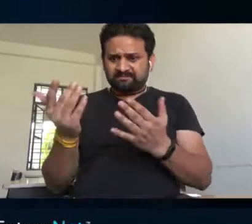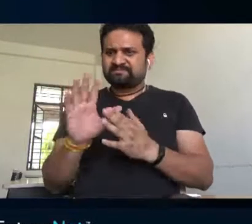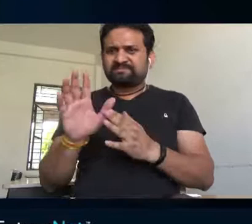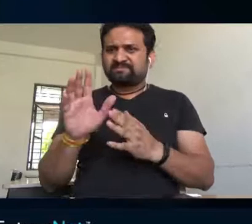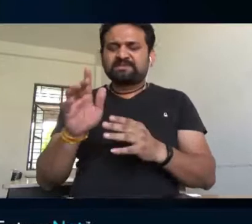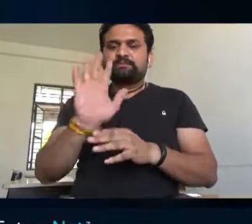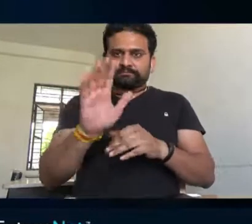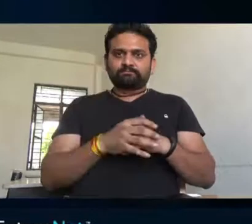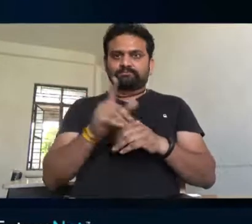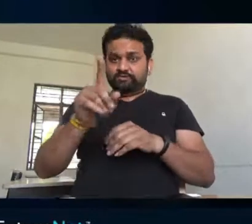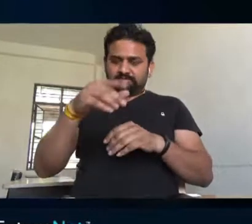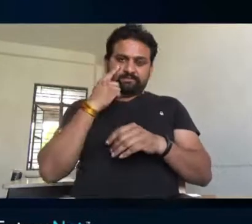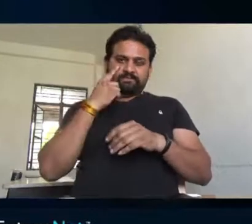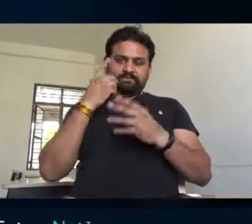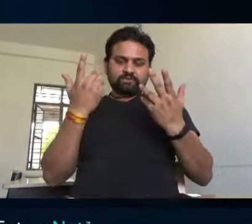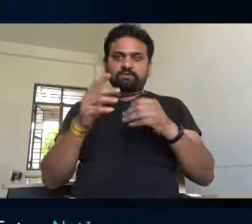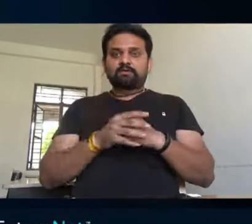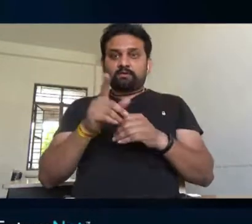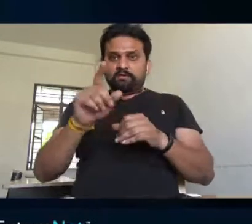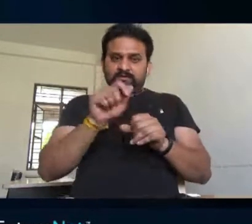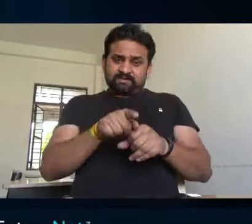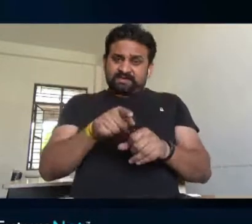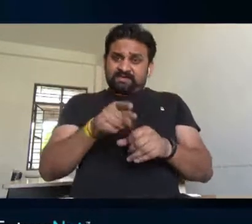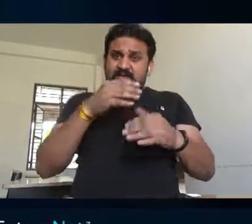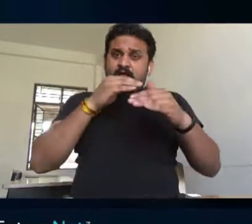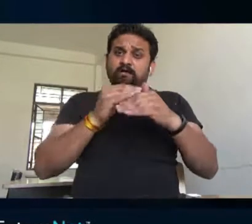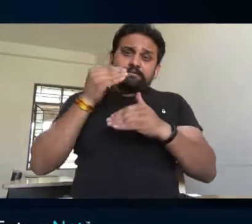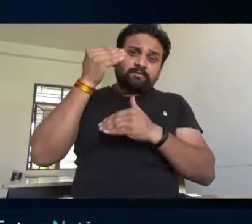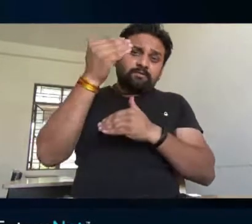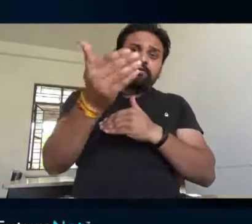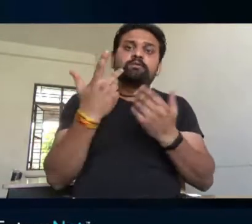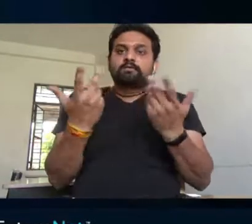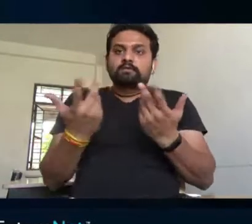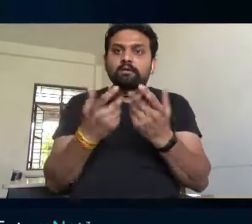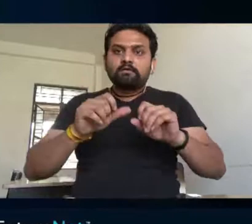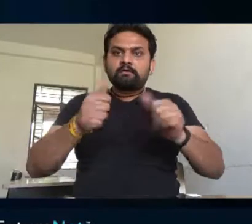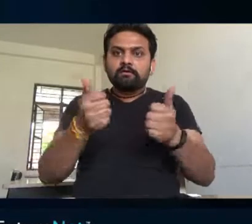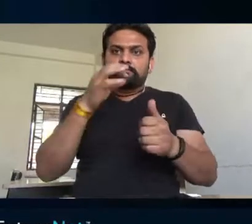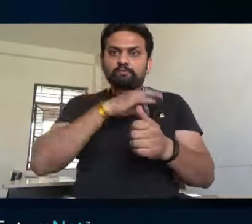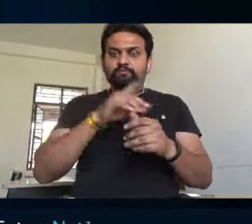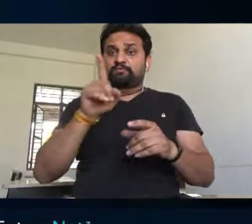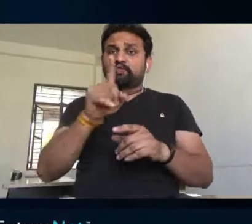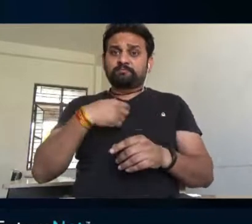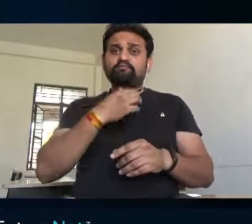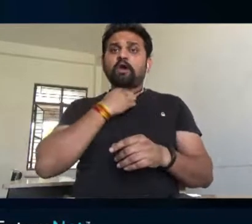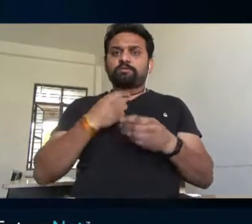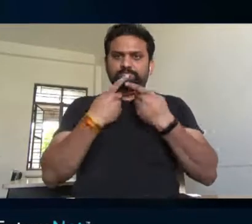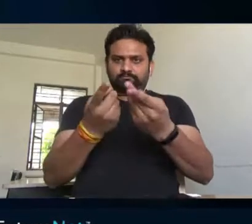the energy power to mine 1 Bitcoin, and you calculate it with the price 3 years ago. That would be